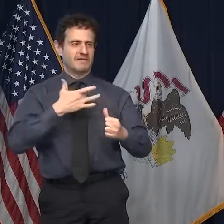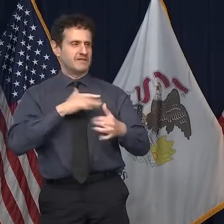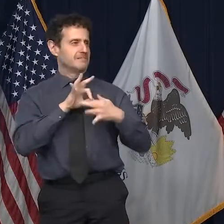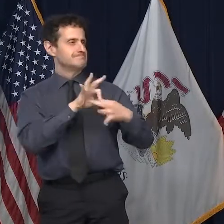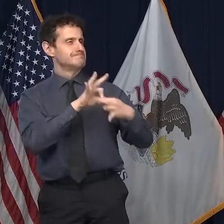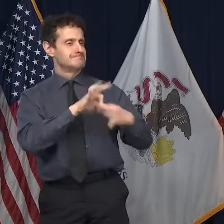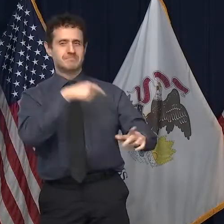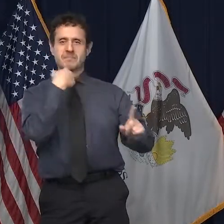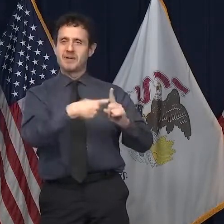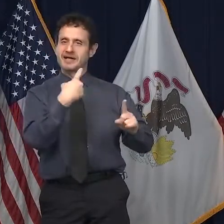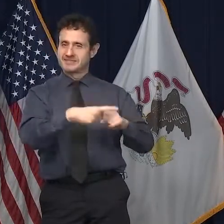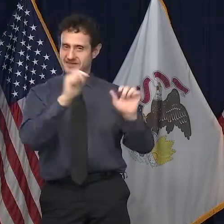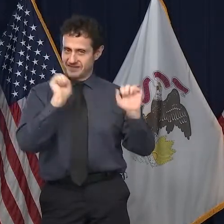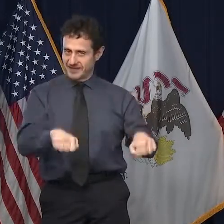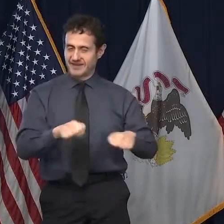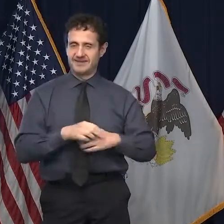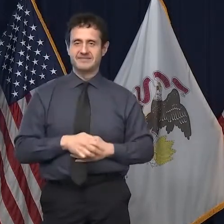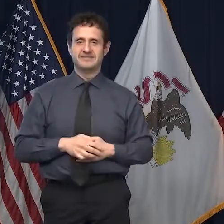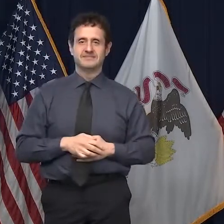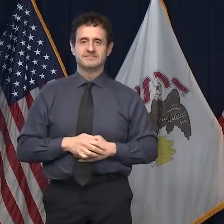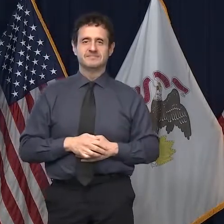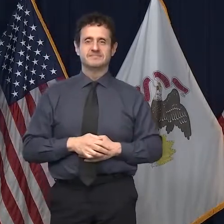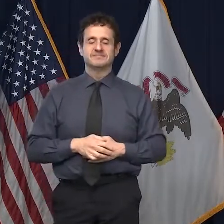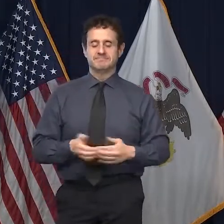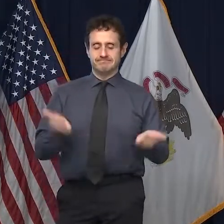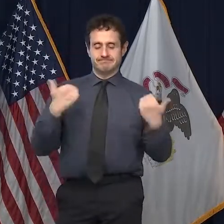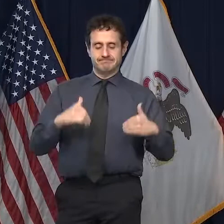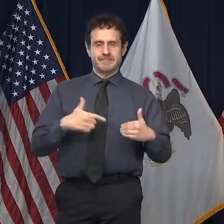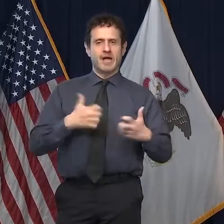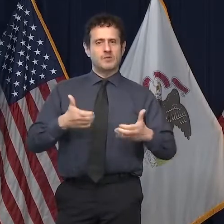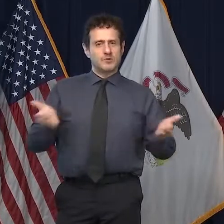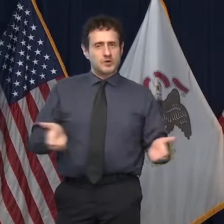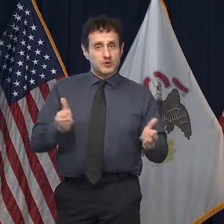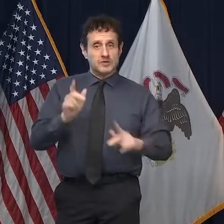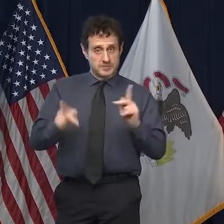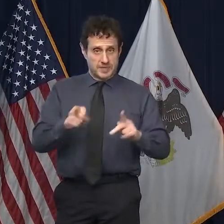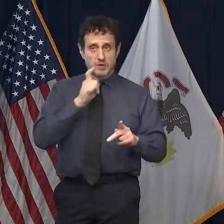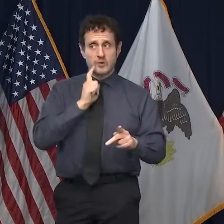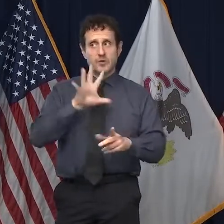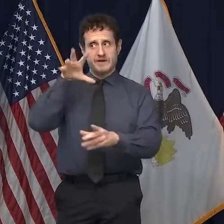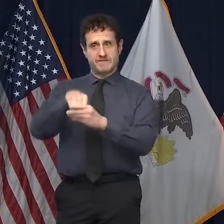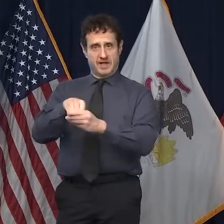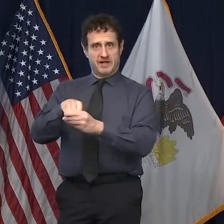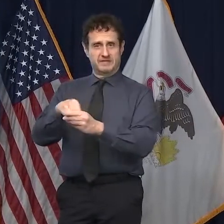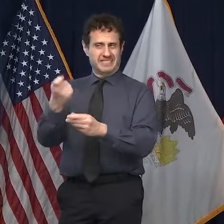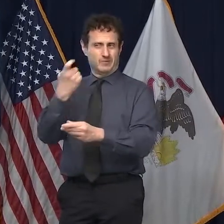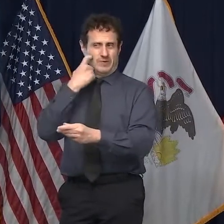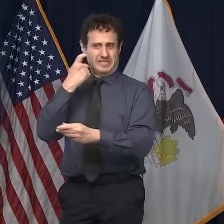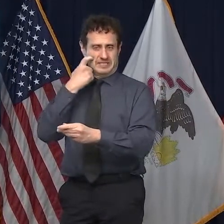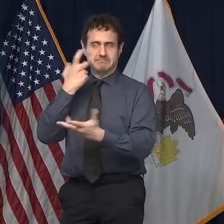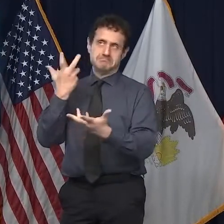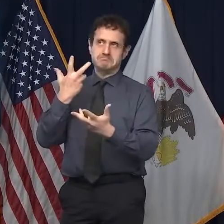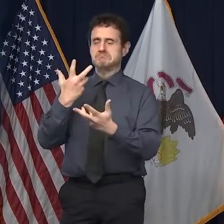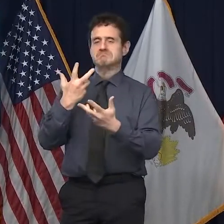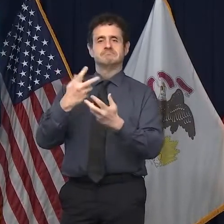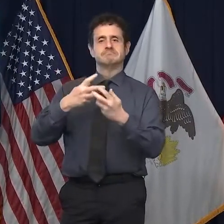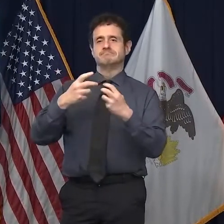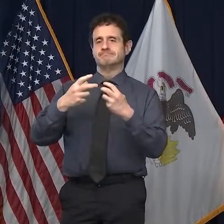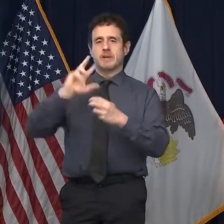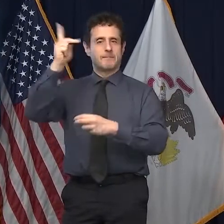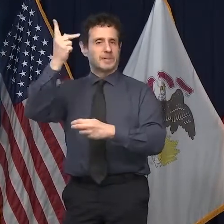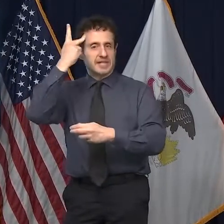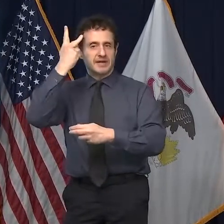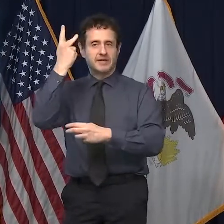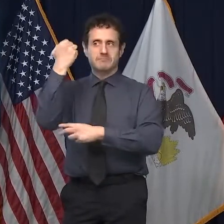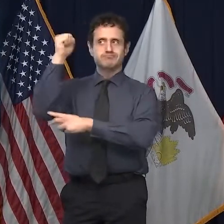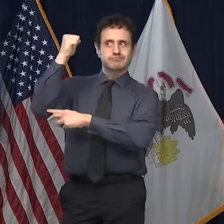our neighbors. I'd also like to encourage people who participated in recent campaign rallies, worked in